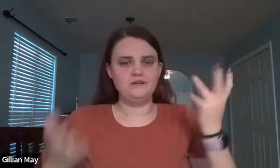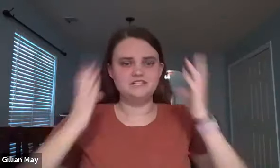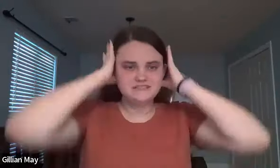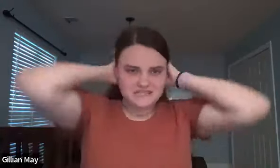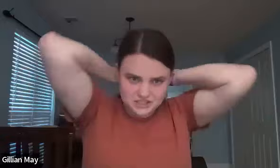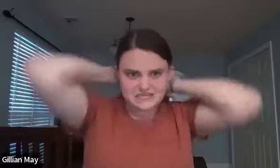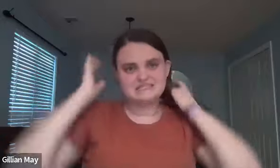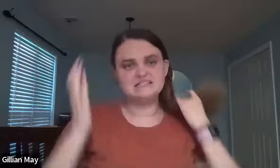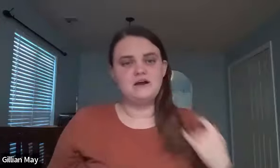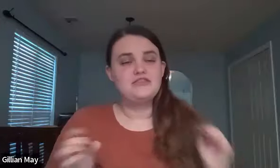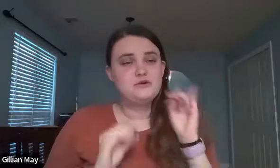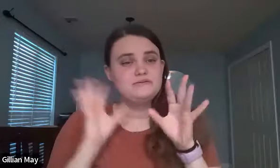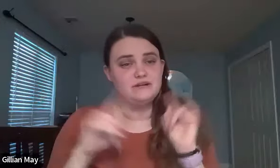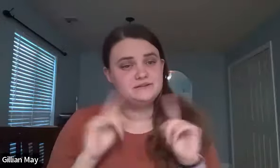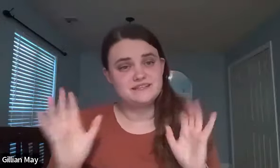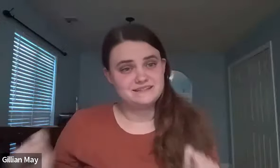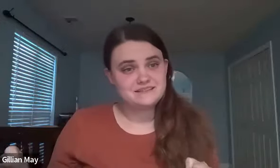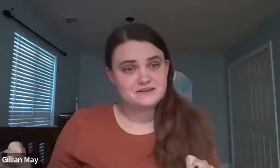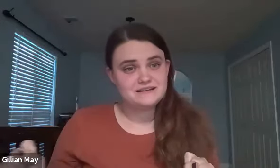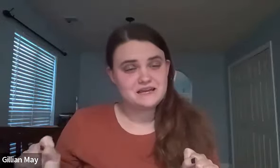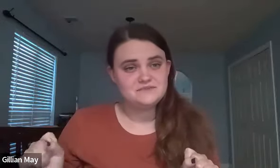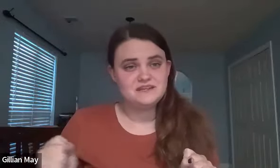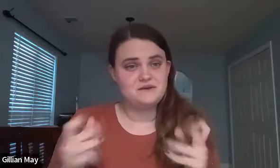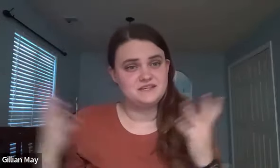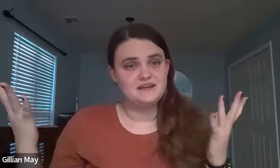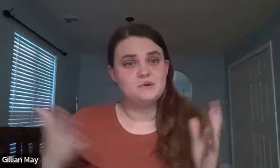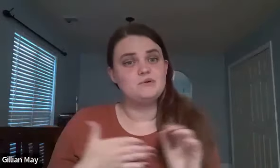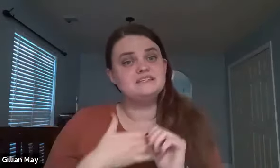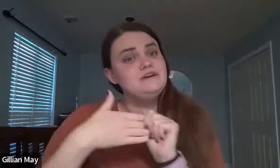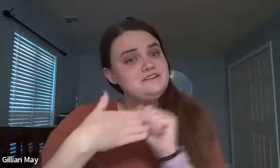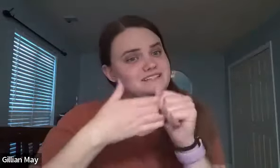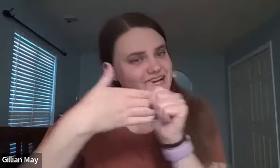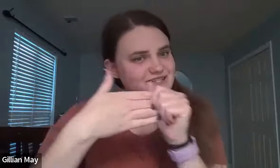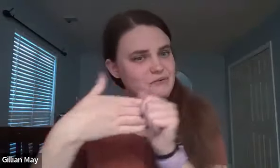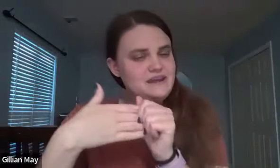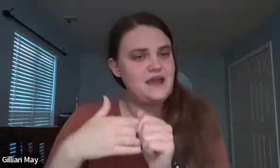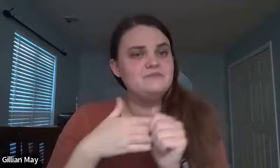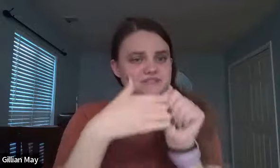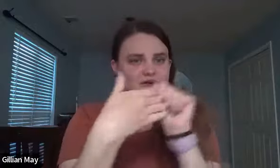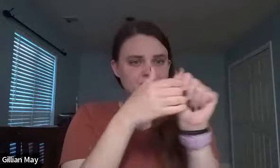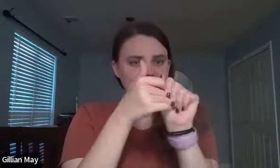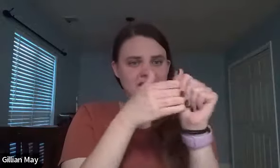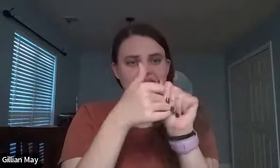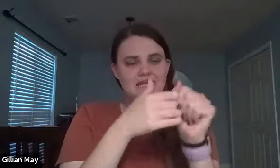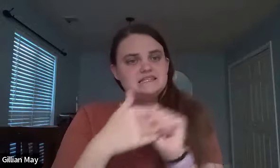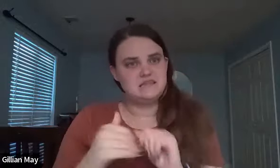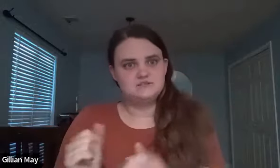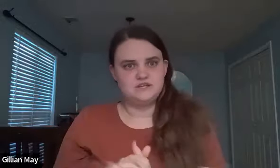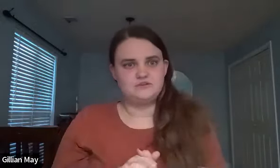Which is just a nice little, I throw random signs in there at times. If I'm signing them, I'm always like, well, here's a nice little one to add. So it is nice when you're